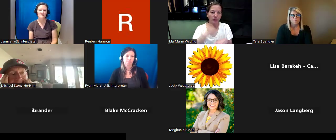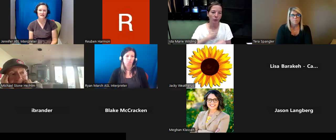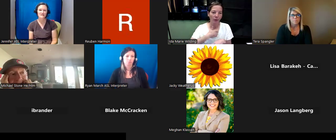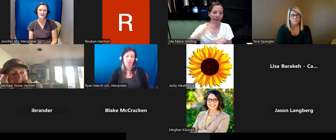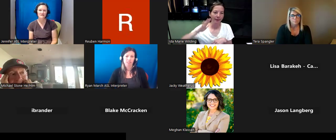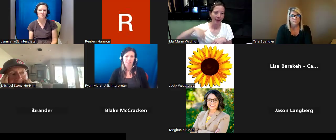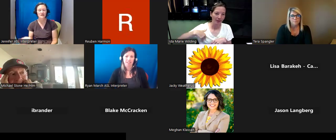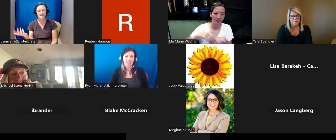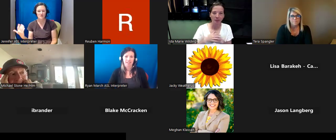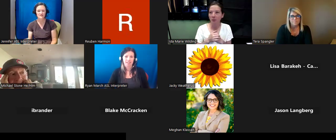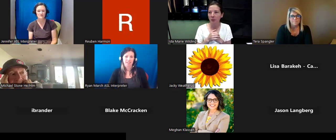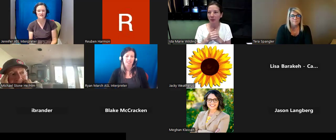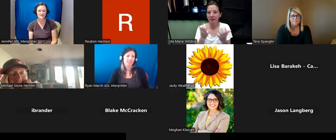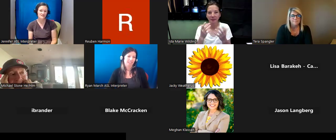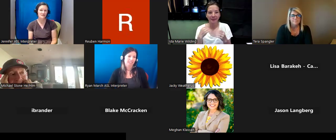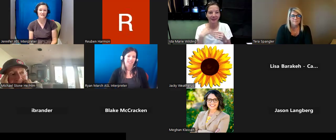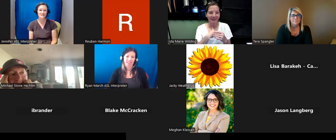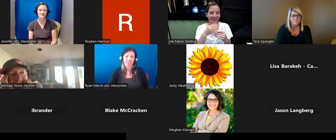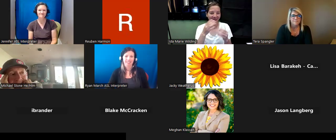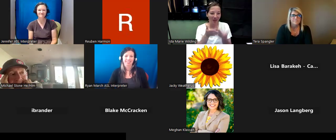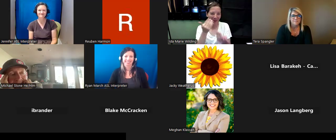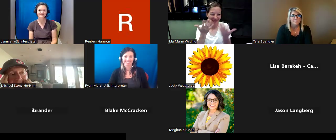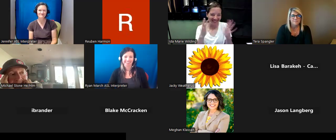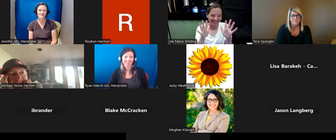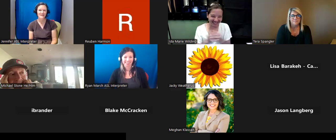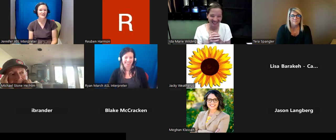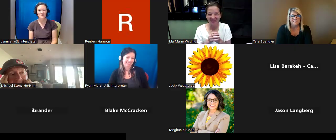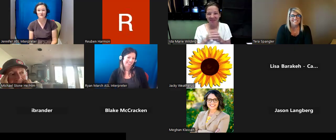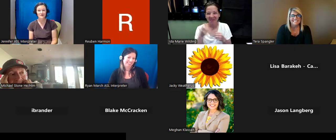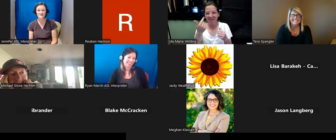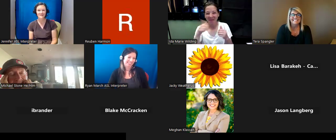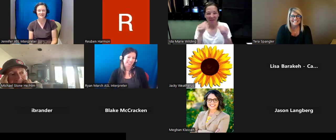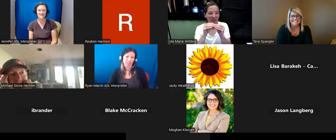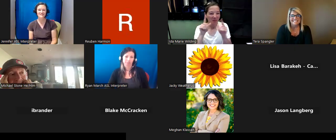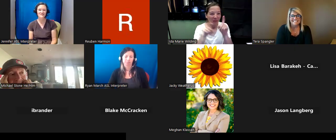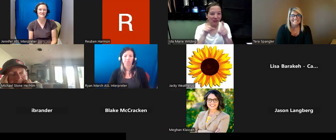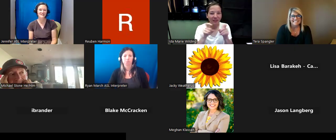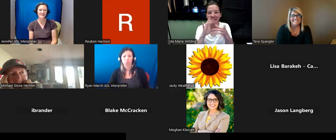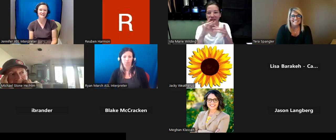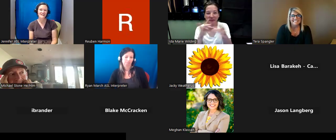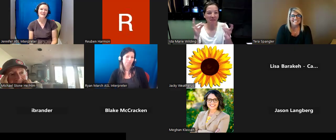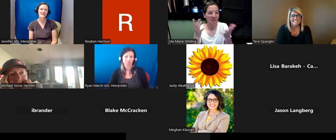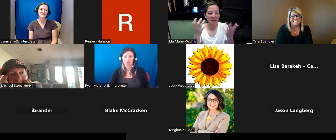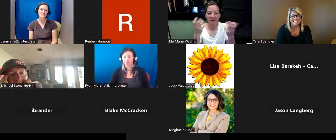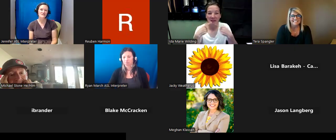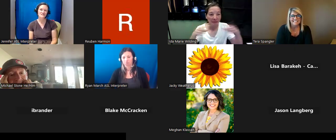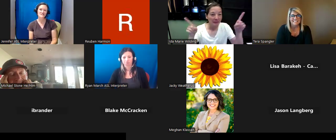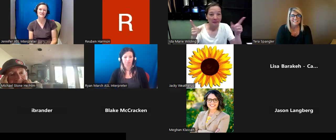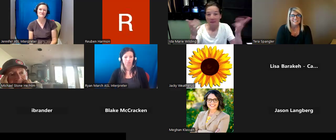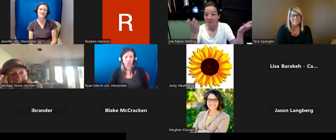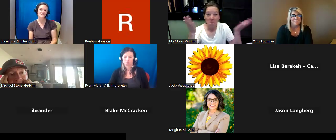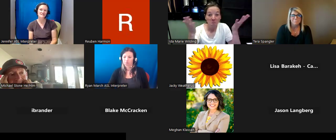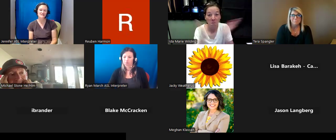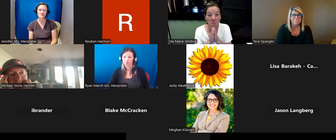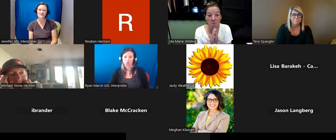Paul, I see Paul's comment that says, sorry, I'm late. Yeah, and we're almost finished. So any additional questions